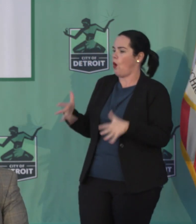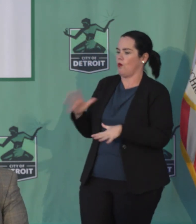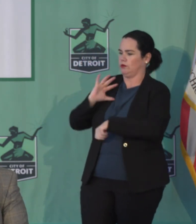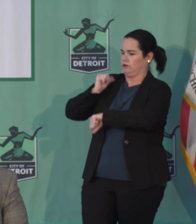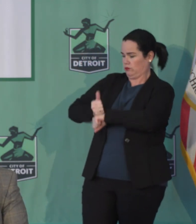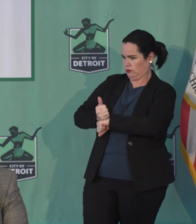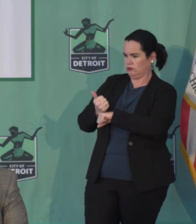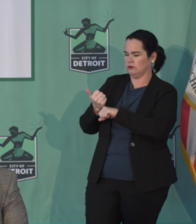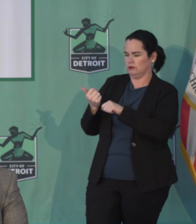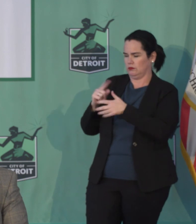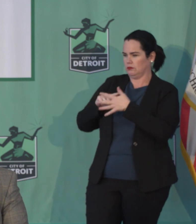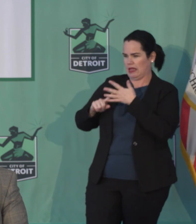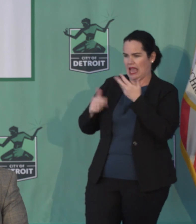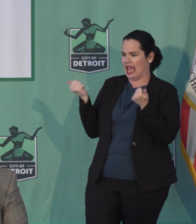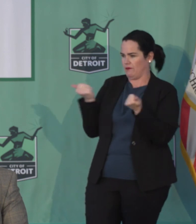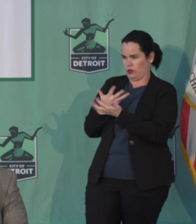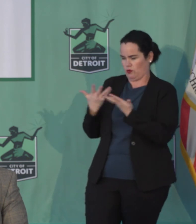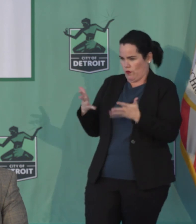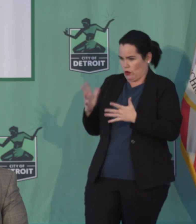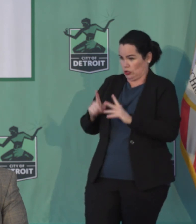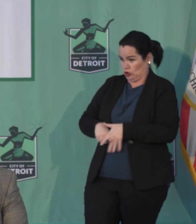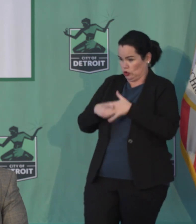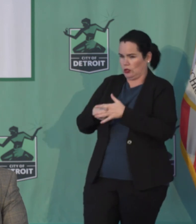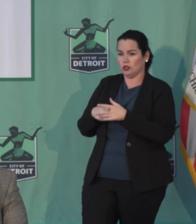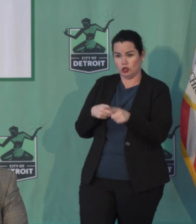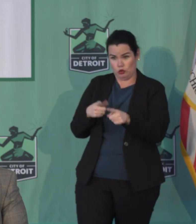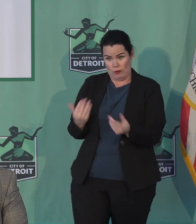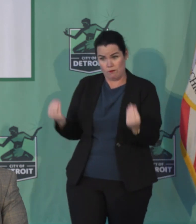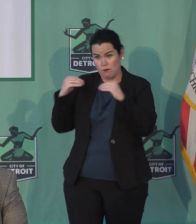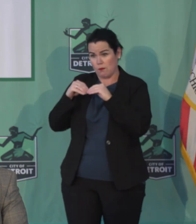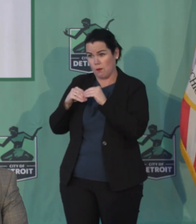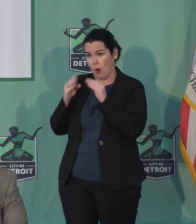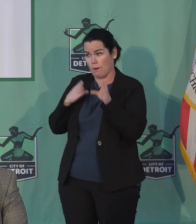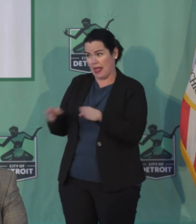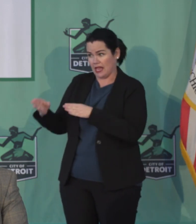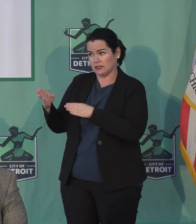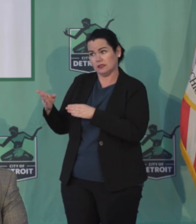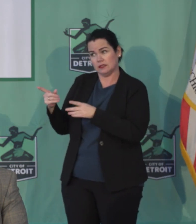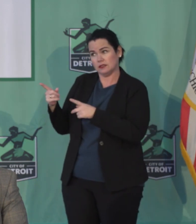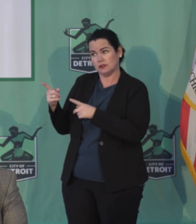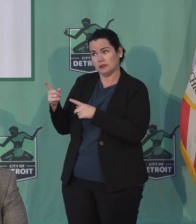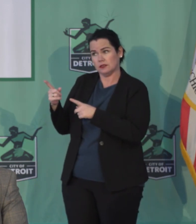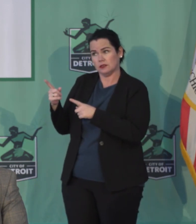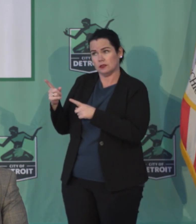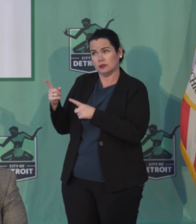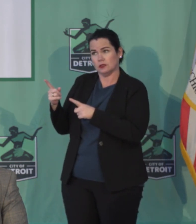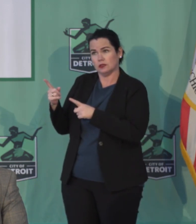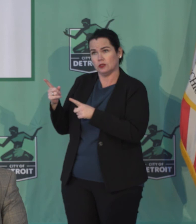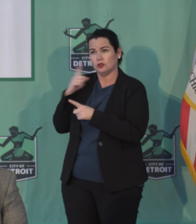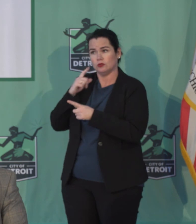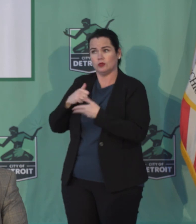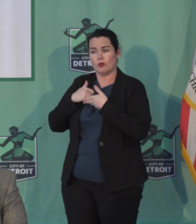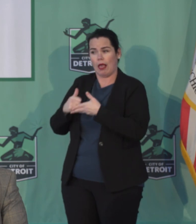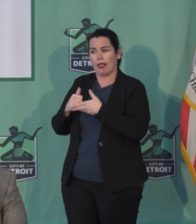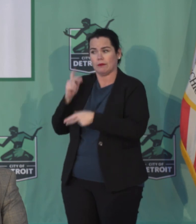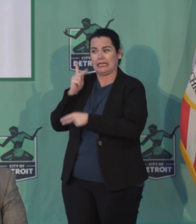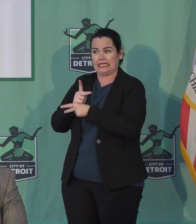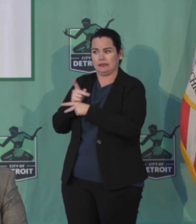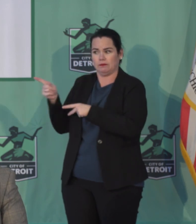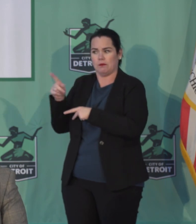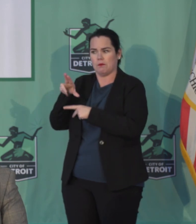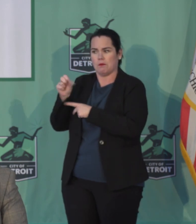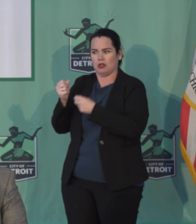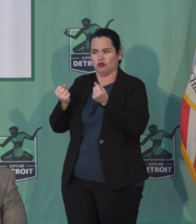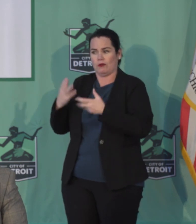taken and mentioned today, are there any more plans to keep DDOT bus drivers safer, considering partitions on the buses